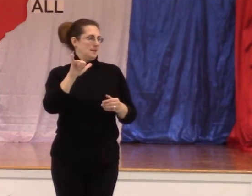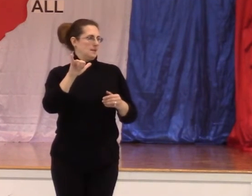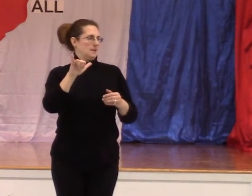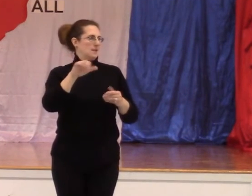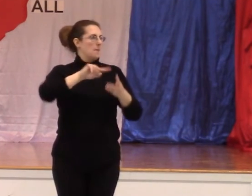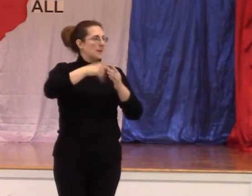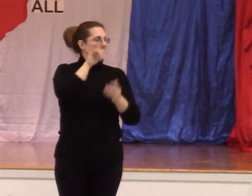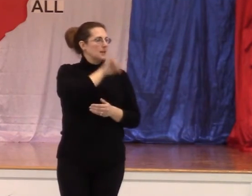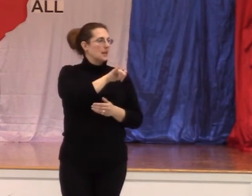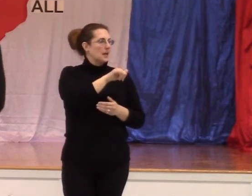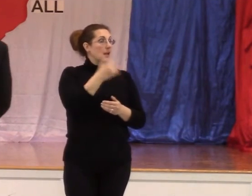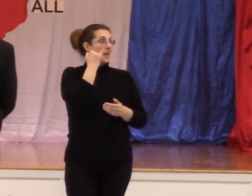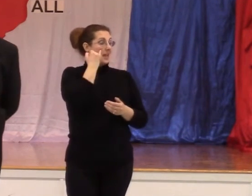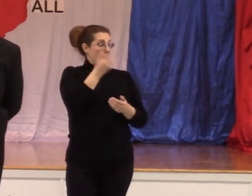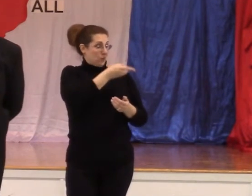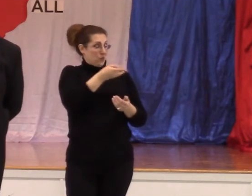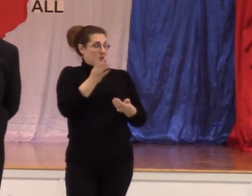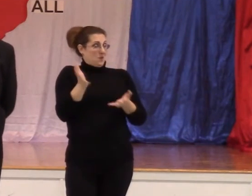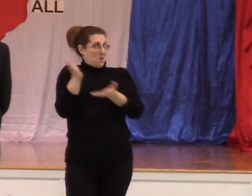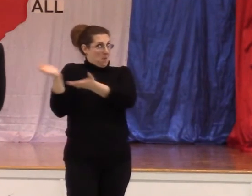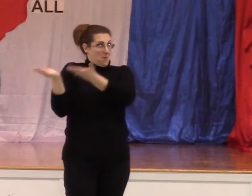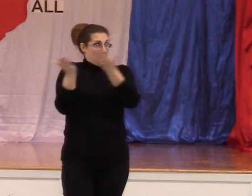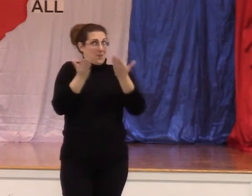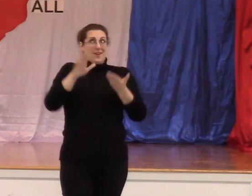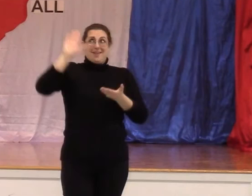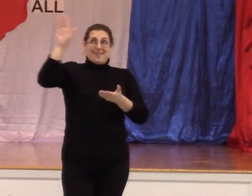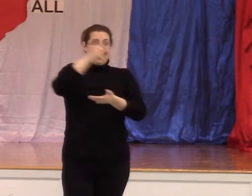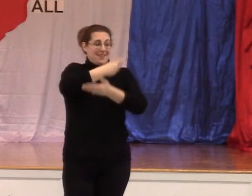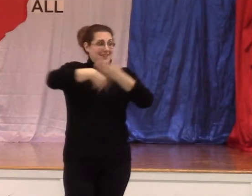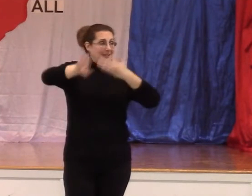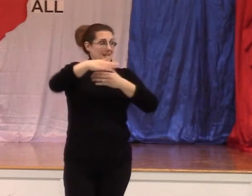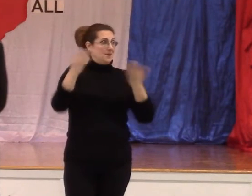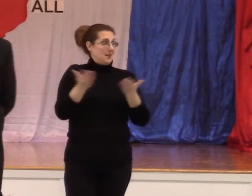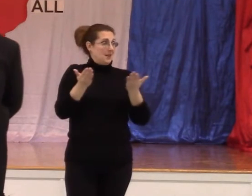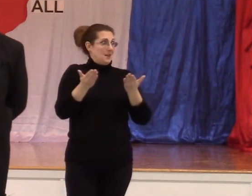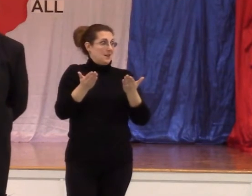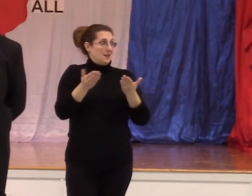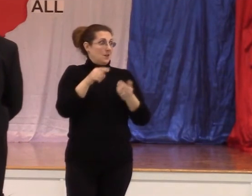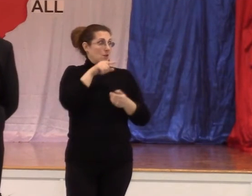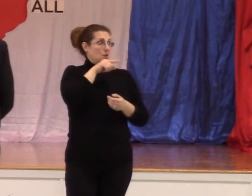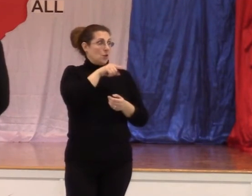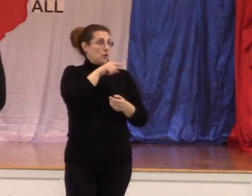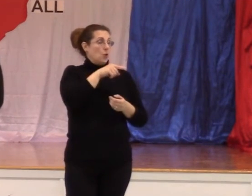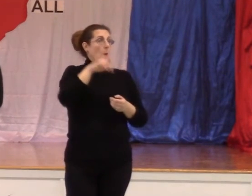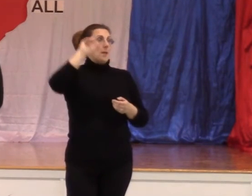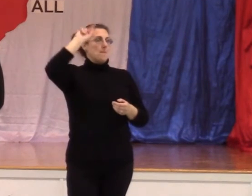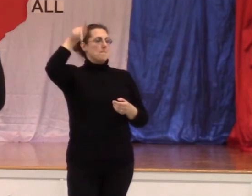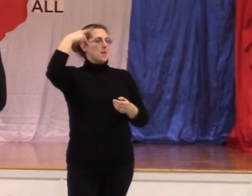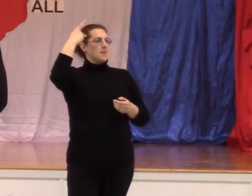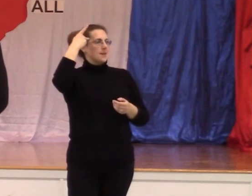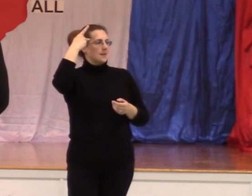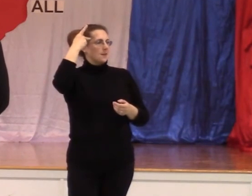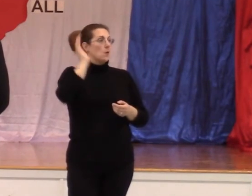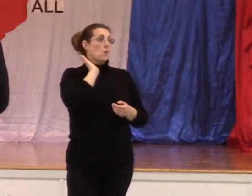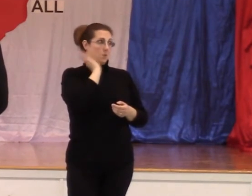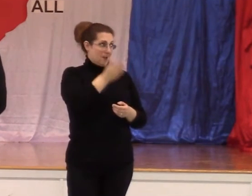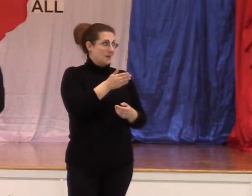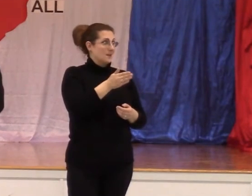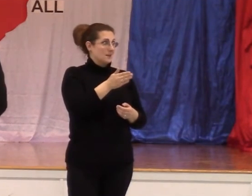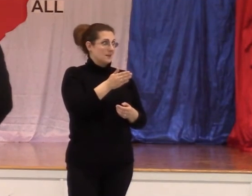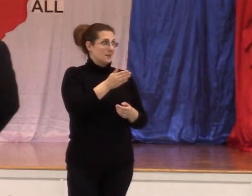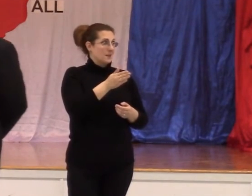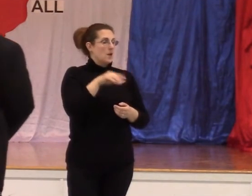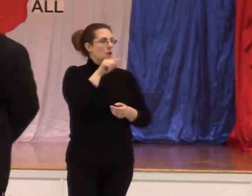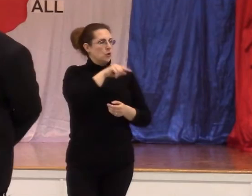Because if you're going to bring the kingdom of God here on earth, you are going to be very political. You are going